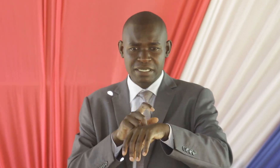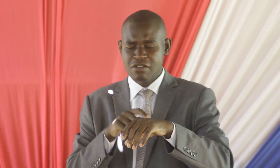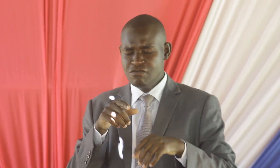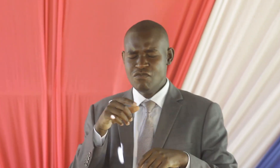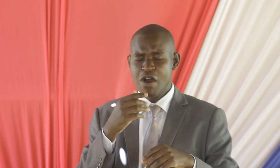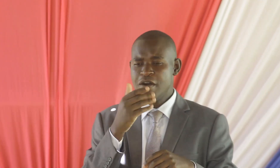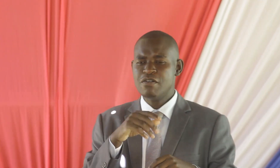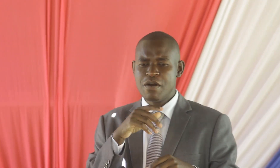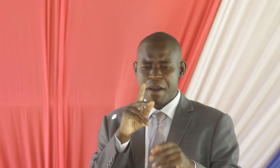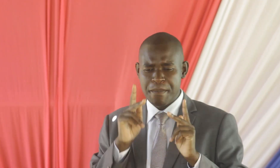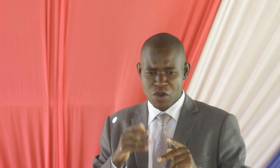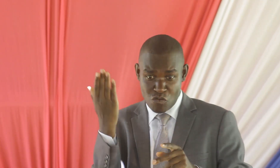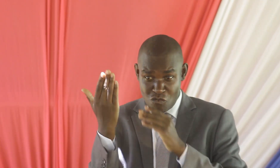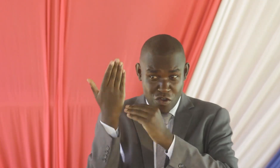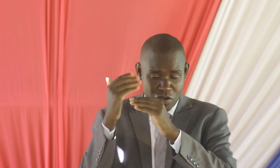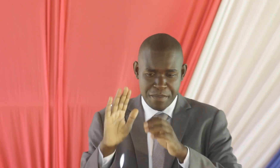slave.